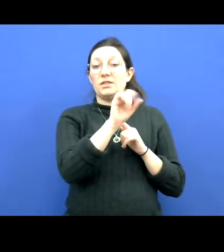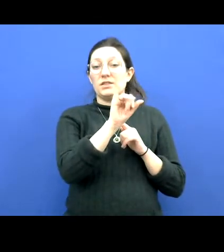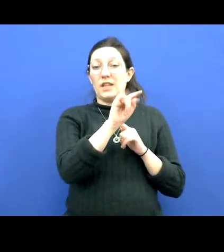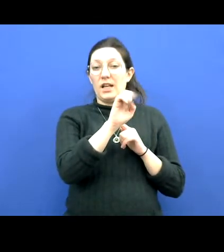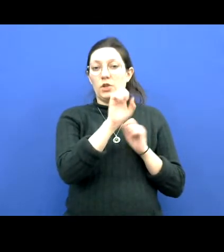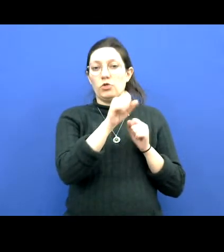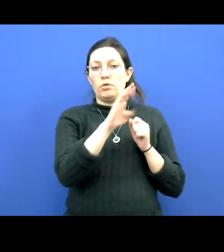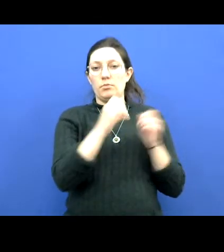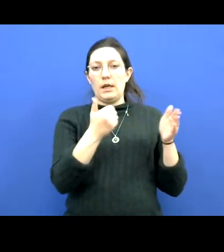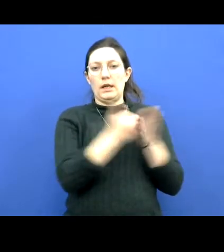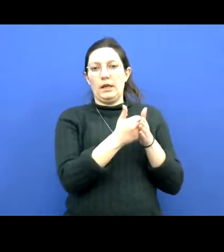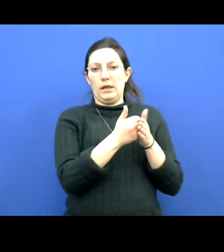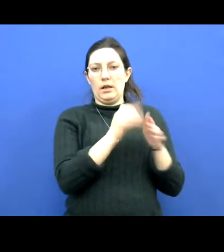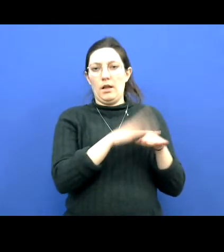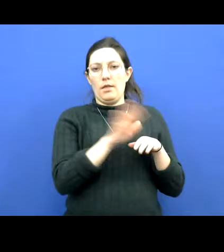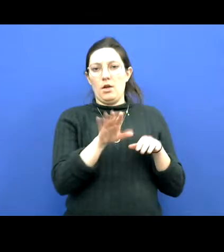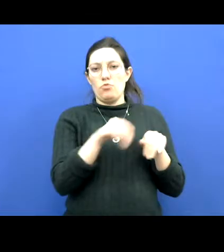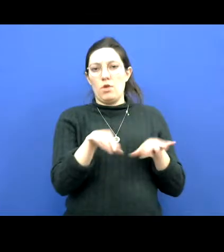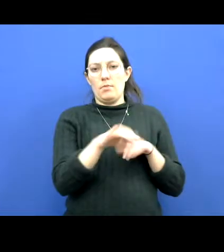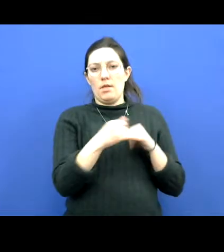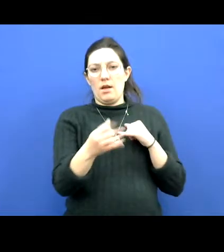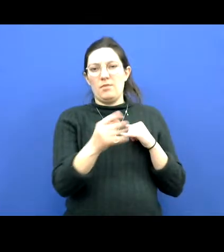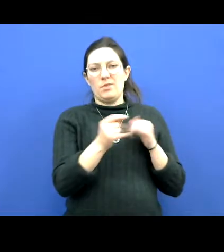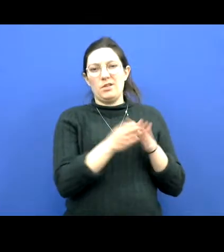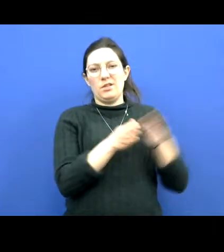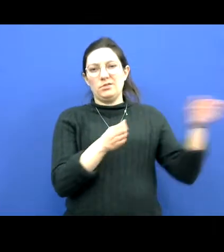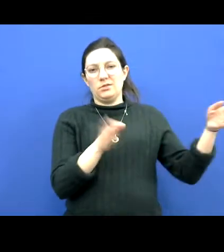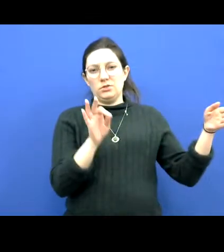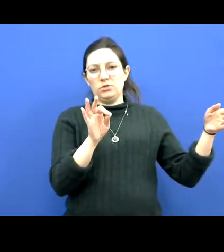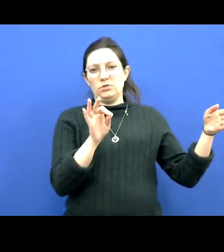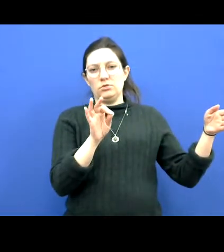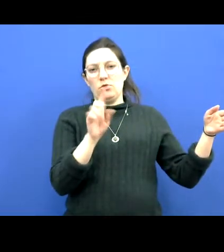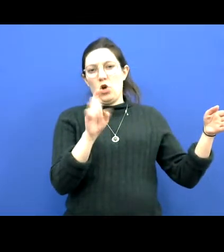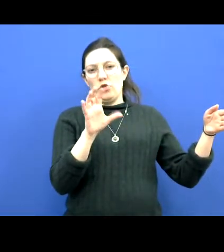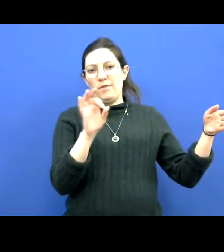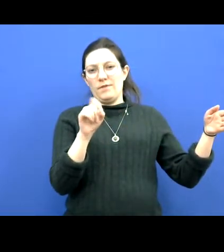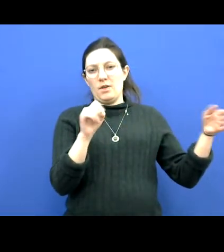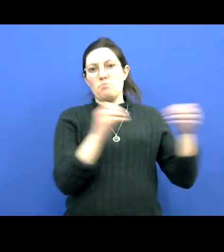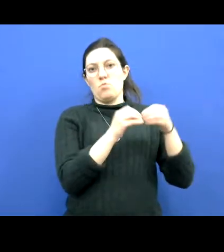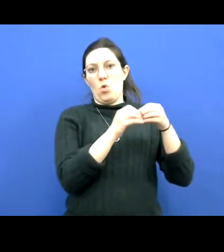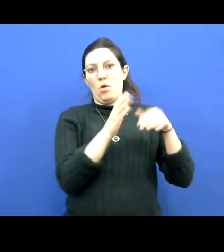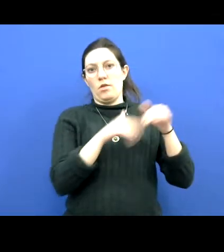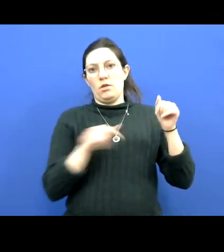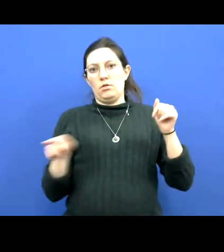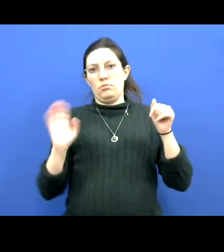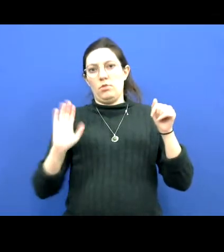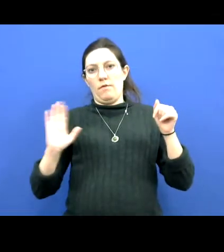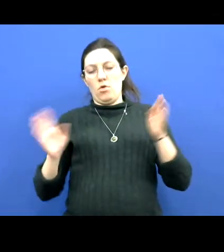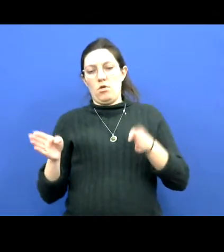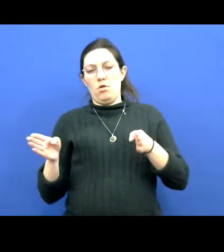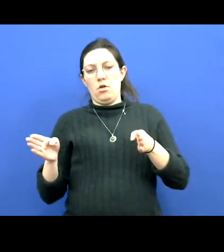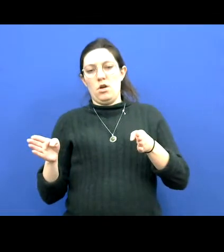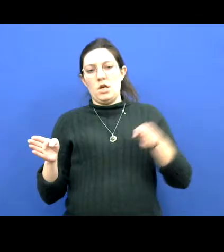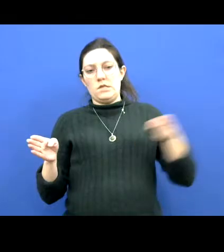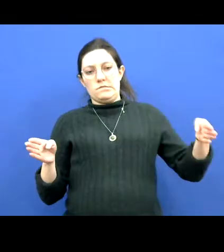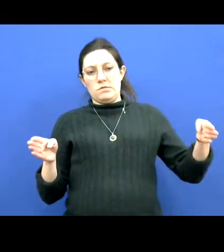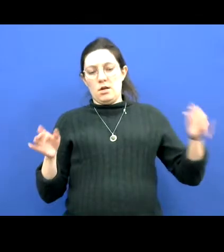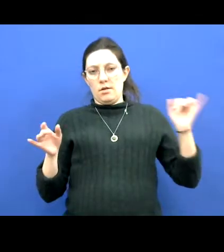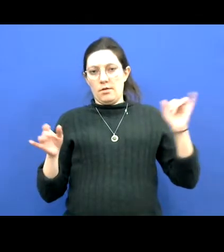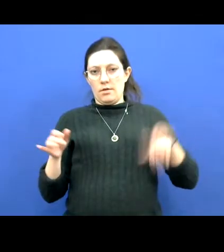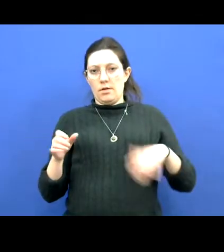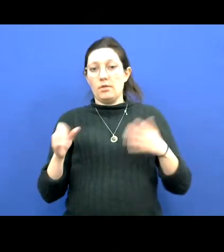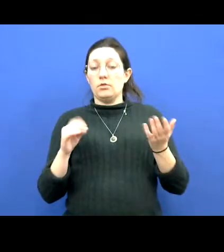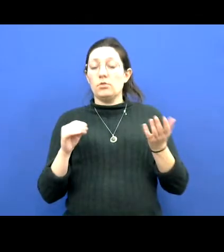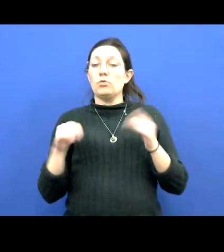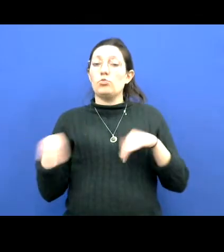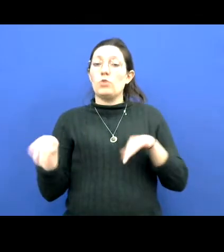property line. But again, it's 100 foot further beyond away from their house. So those property